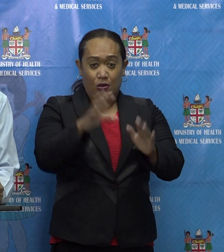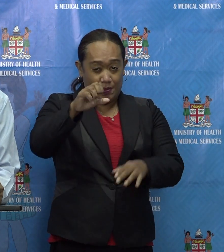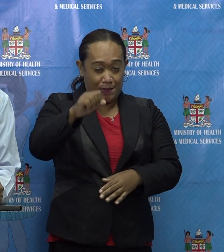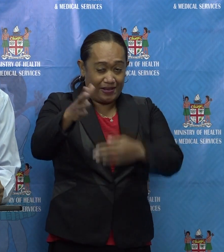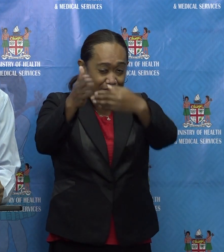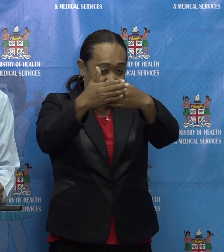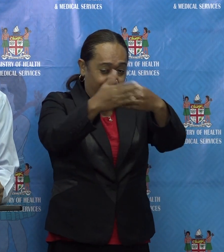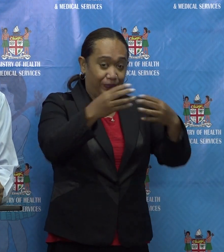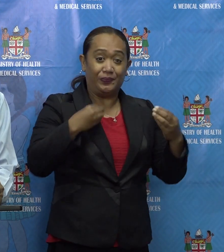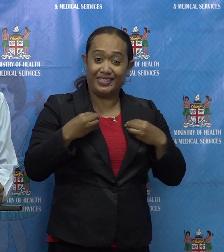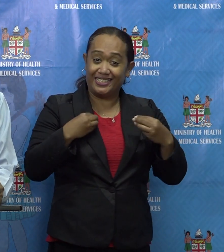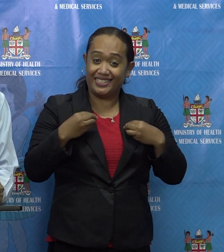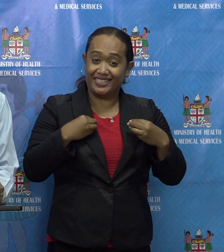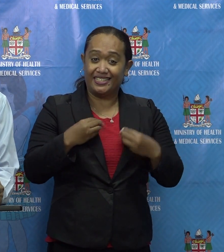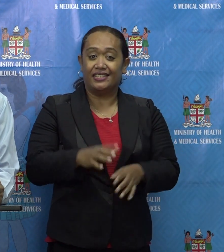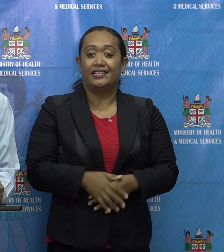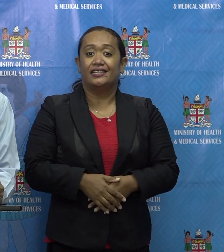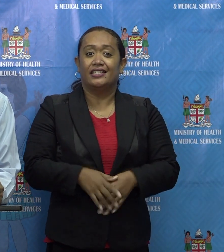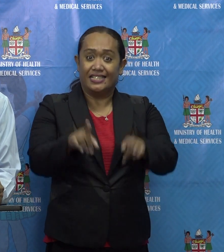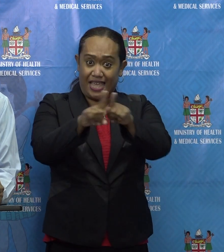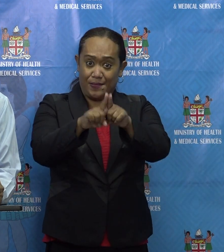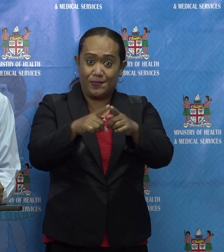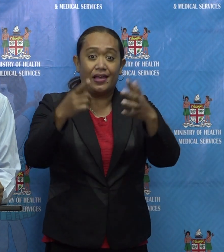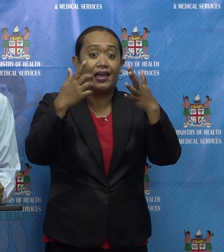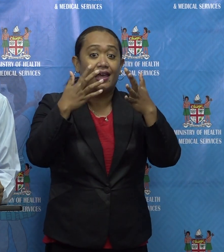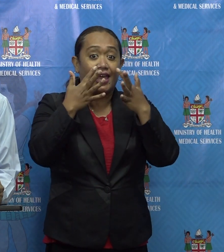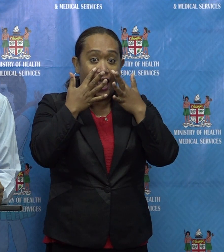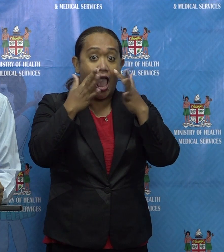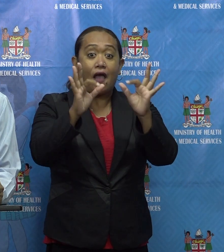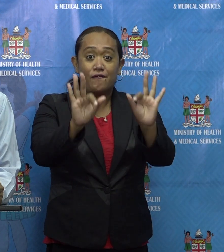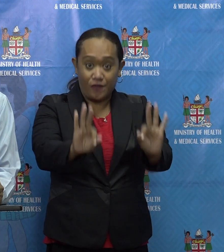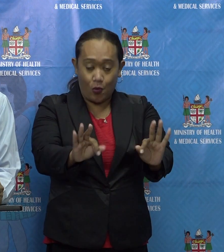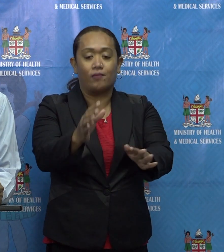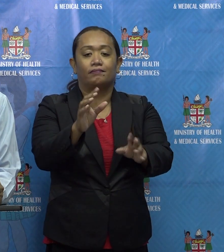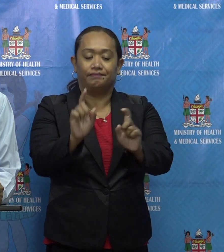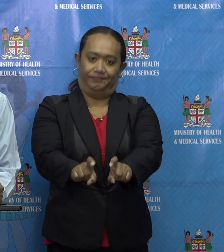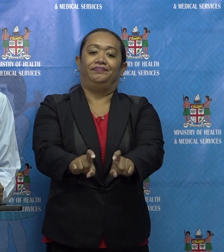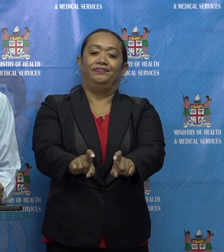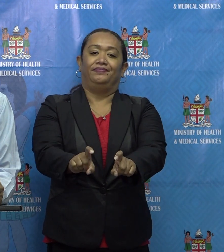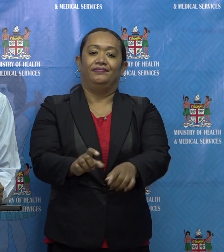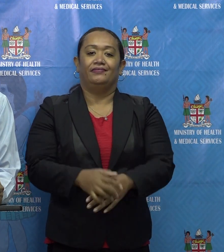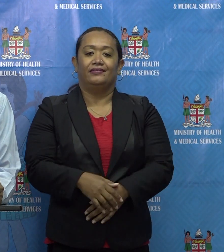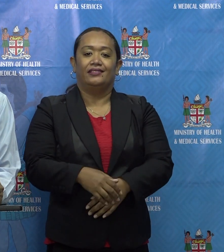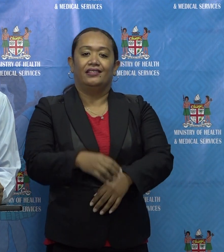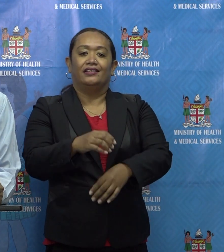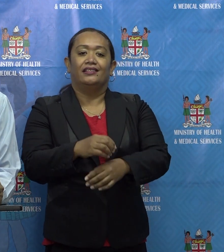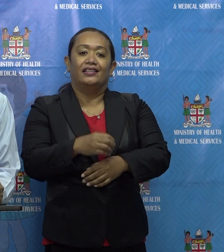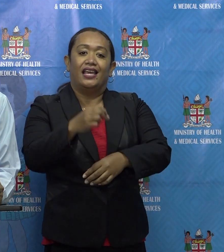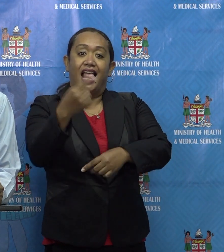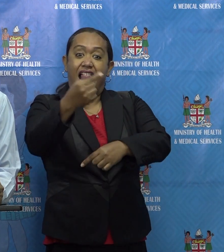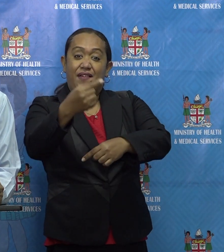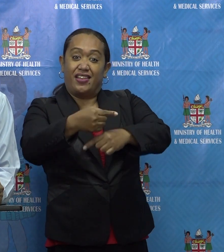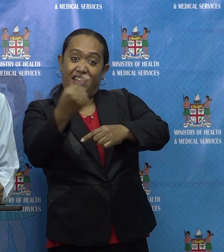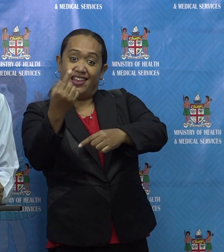businesses and the 11 p.m. until 4 a.m. curfew, will remain in effect, and the